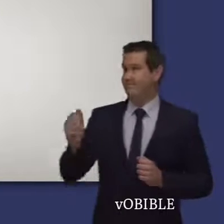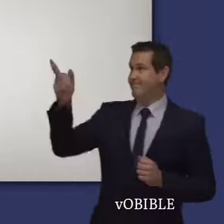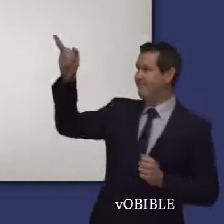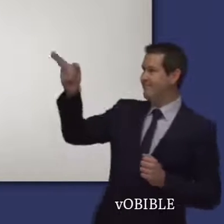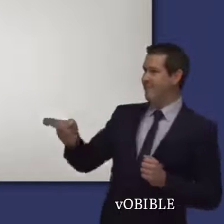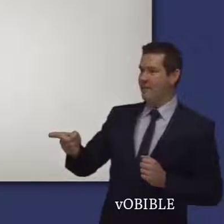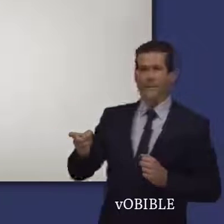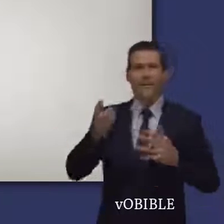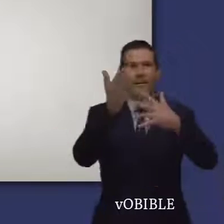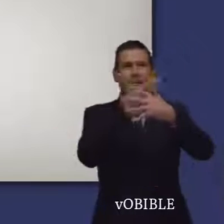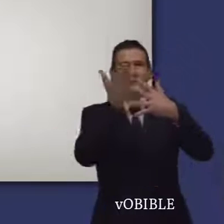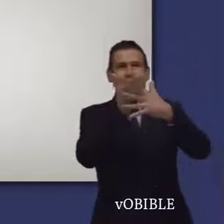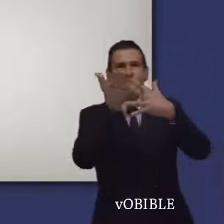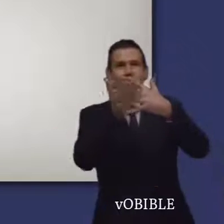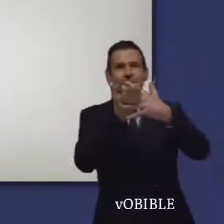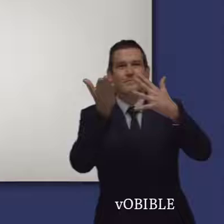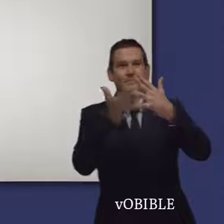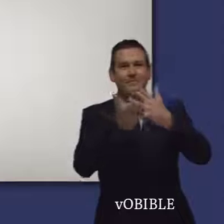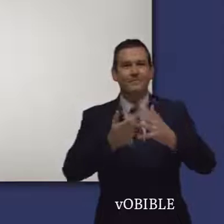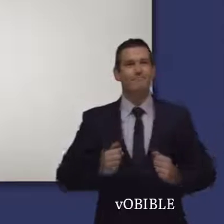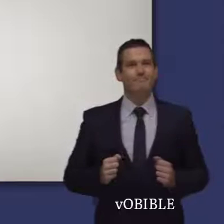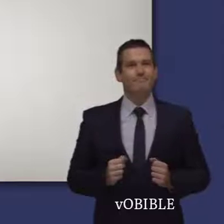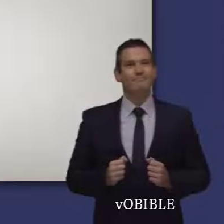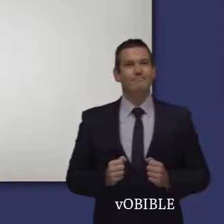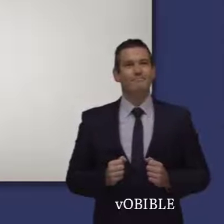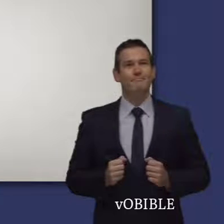were compiled into 5 separate books or volumes.